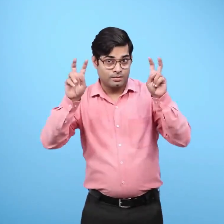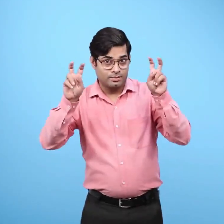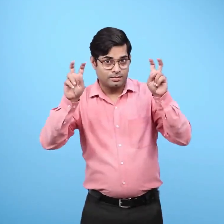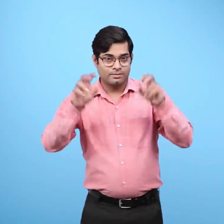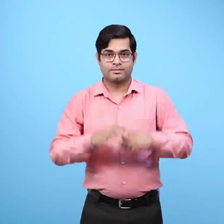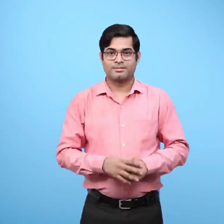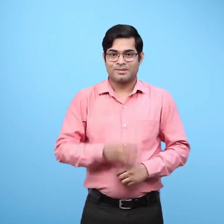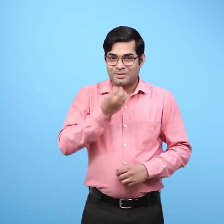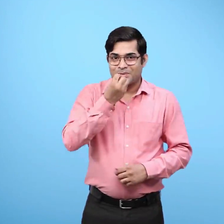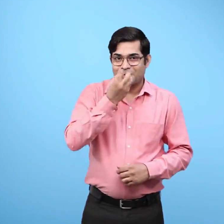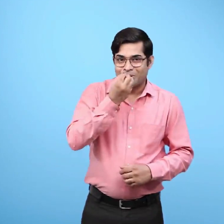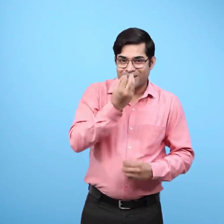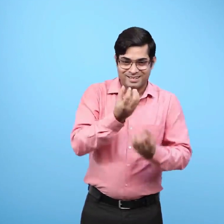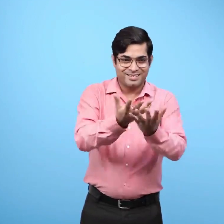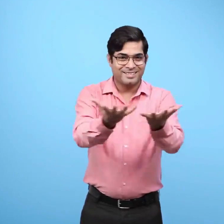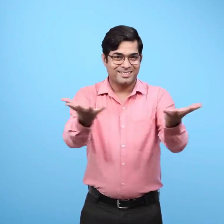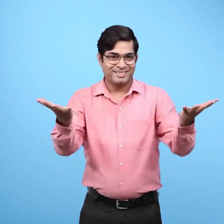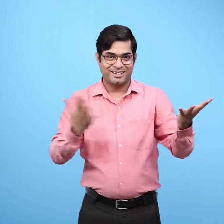Angle garden.